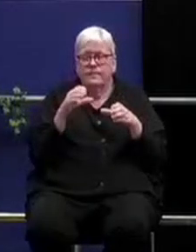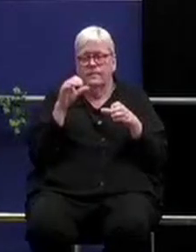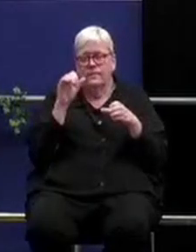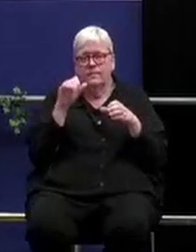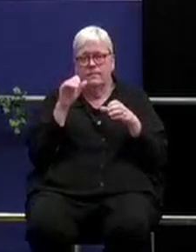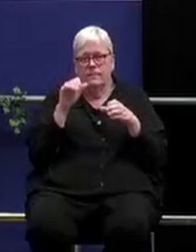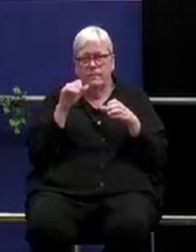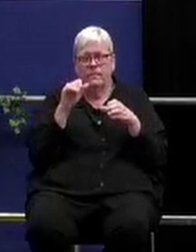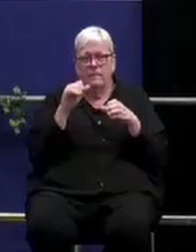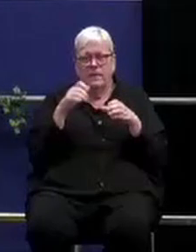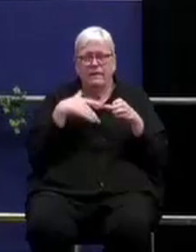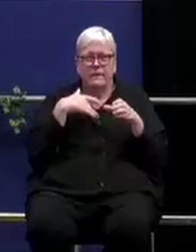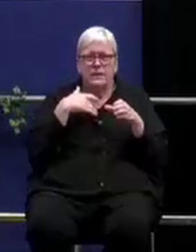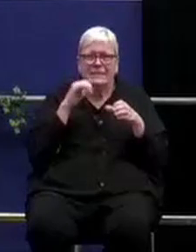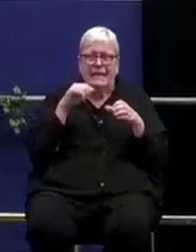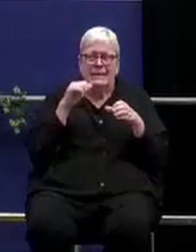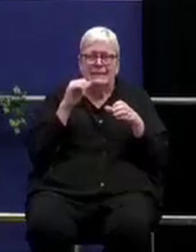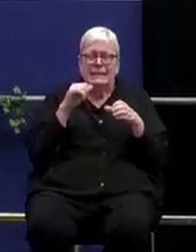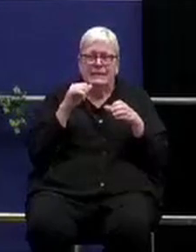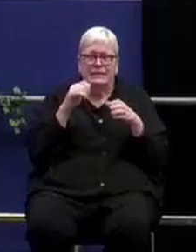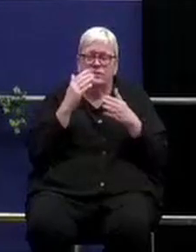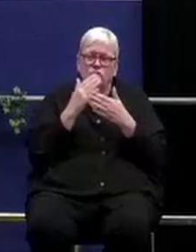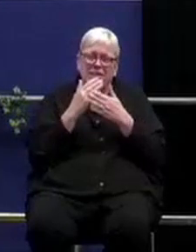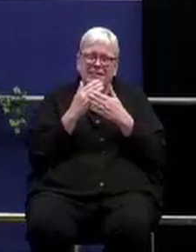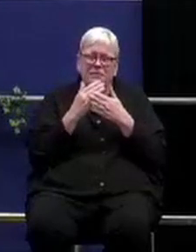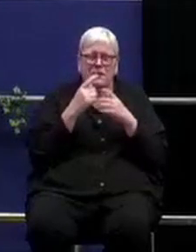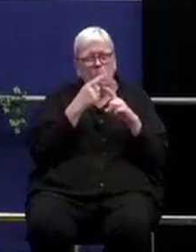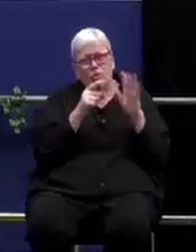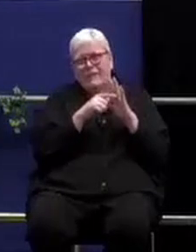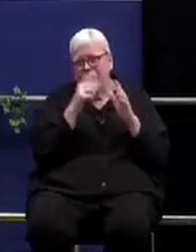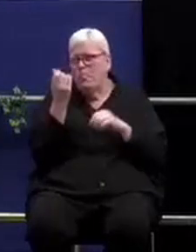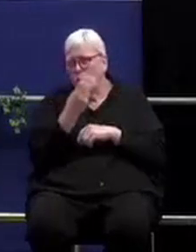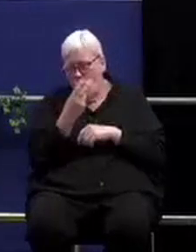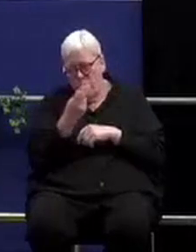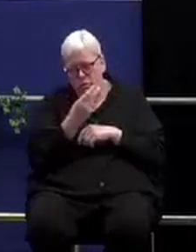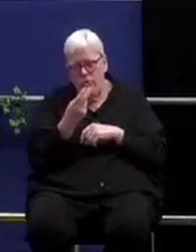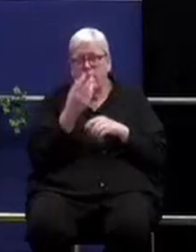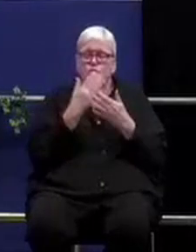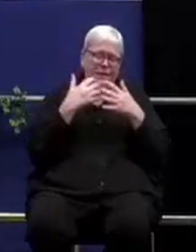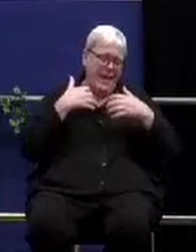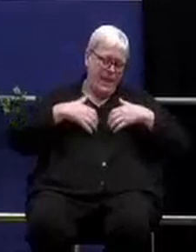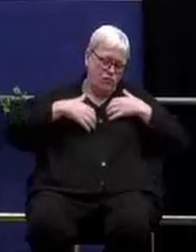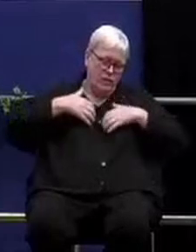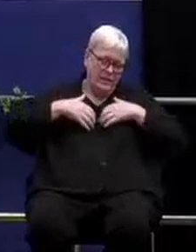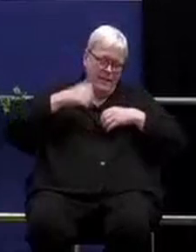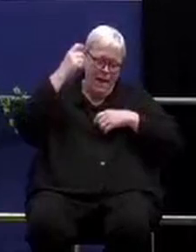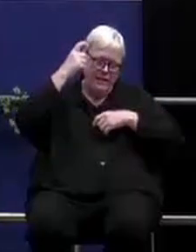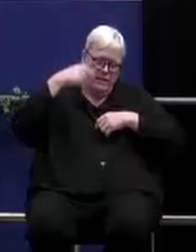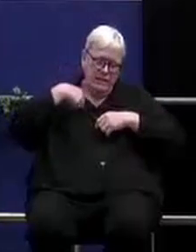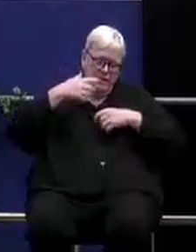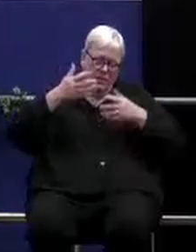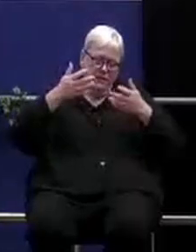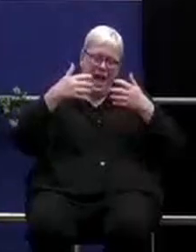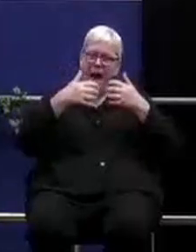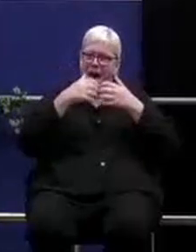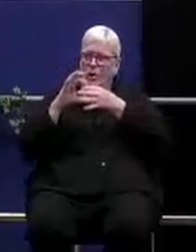and a curse. Yeah, I think there's pros and cons. I was really interested in the idea of, can you